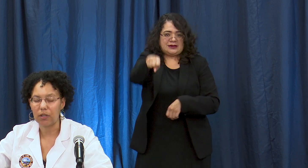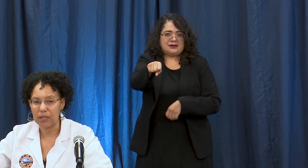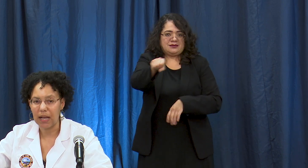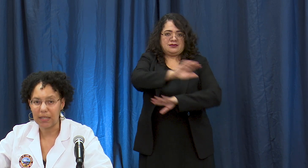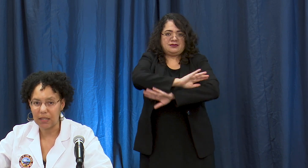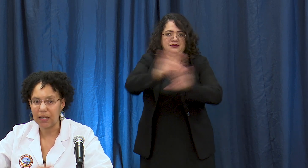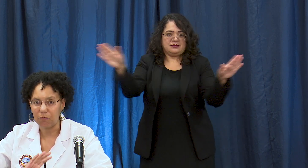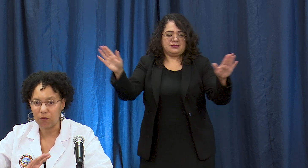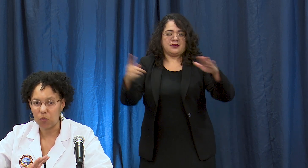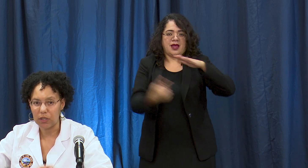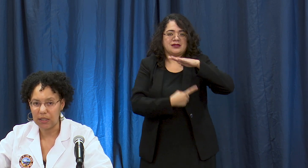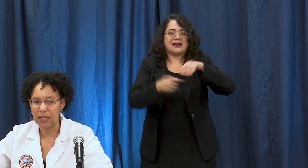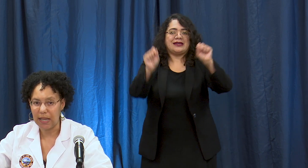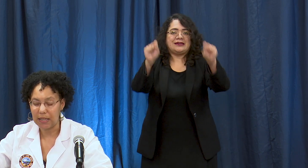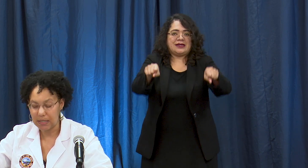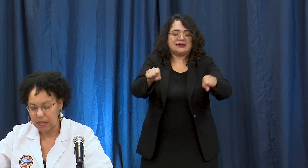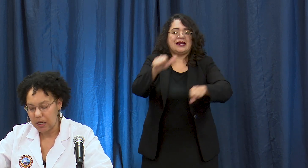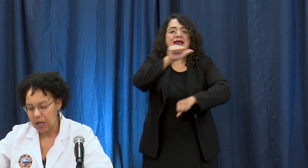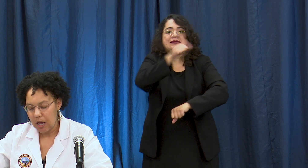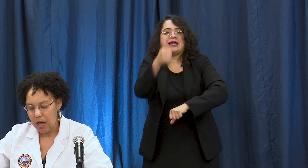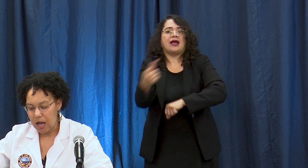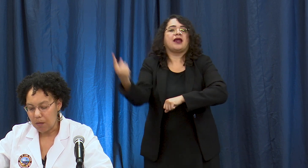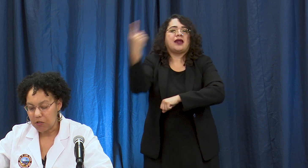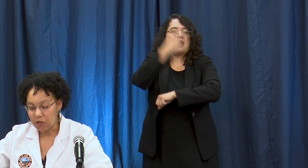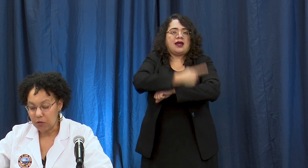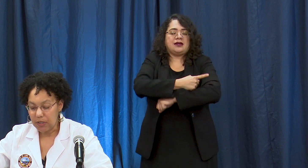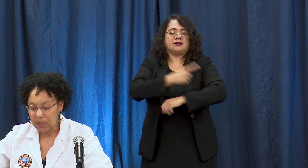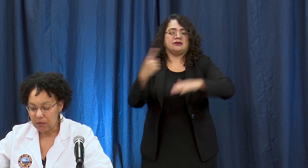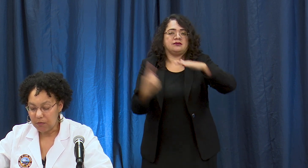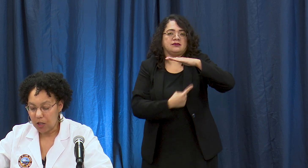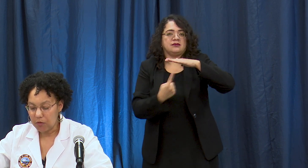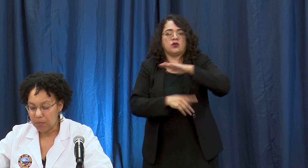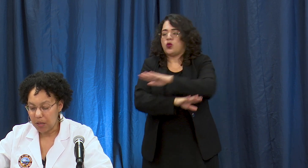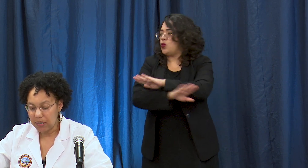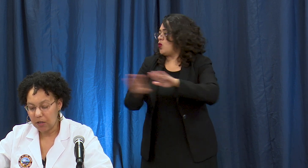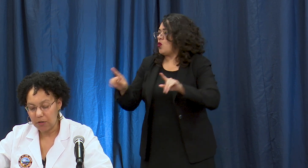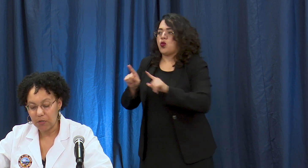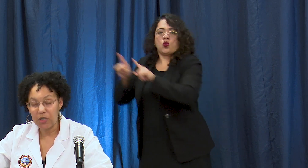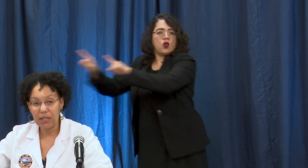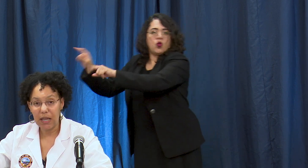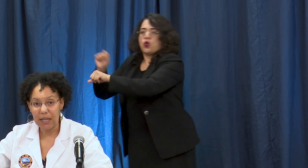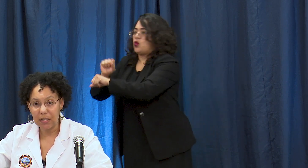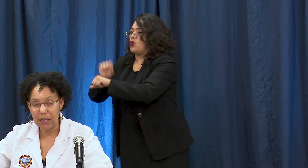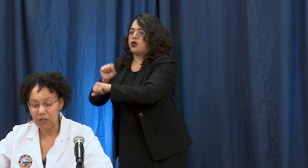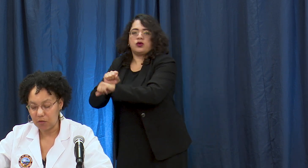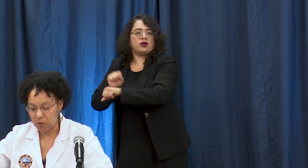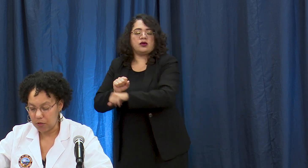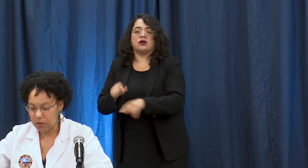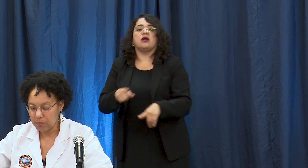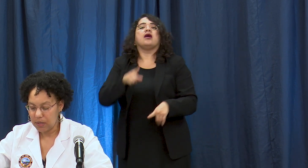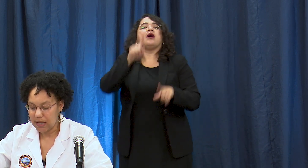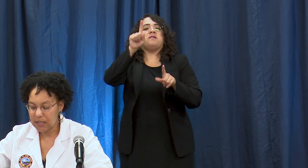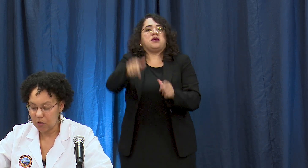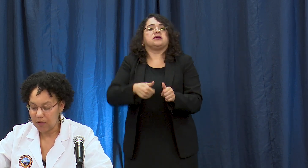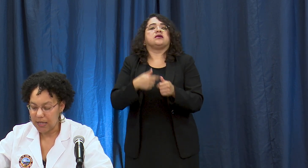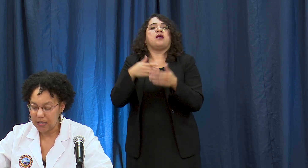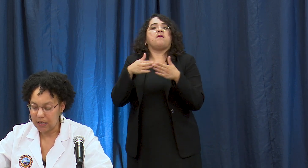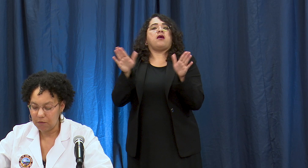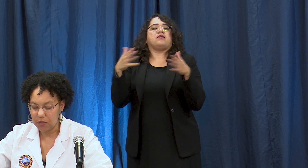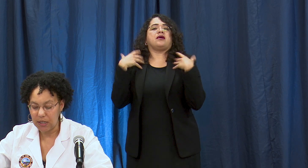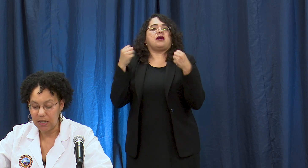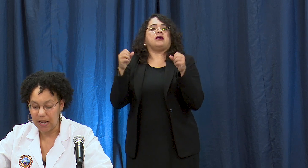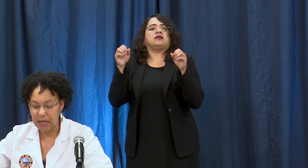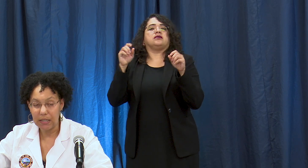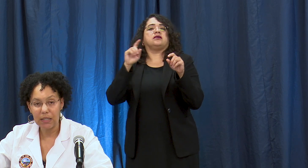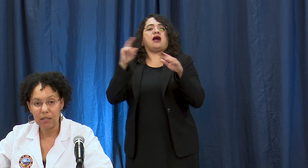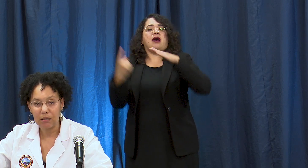to work. You need to isolate for 10 days. So you'll need to follow the public health emergency isolation order and self-isolate